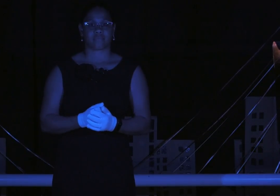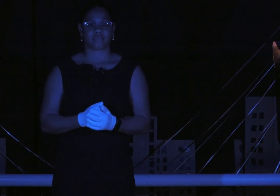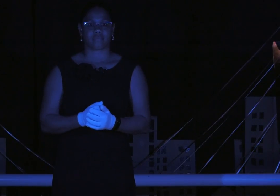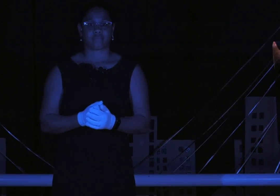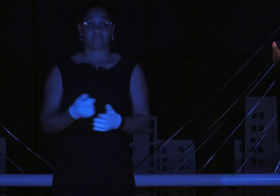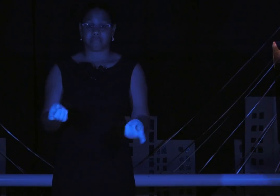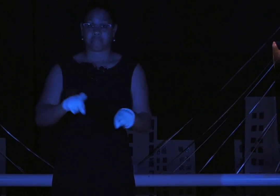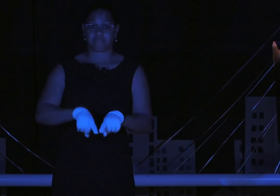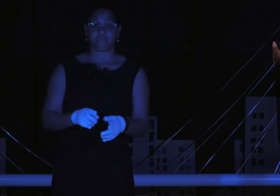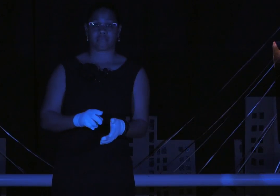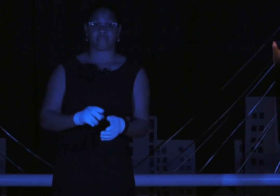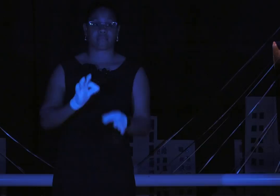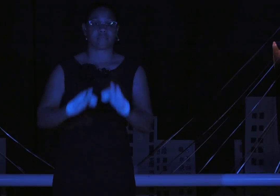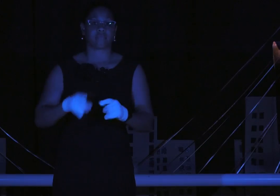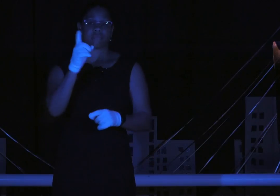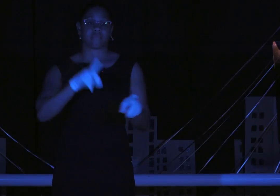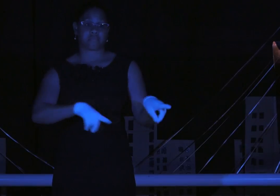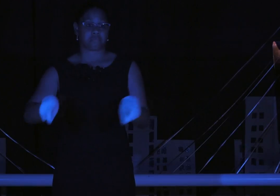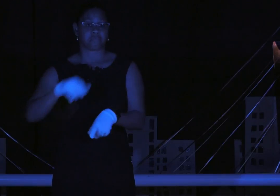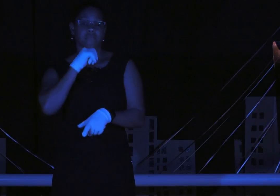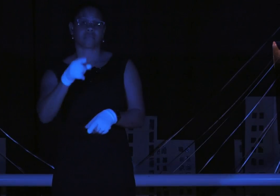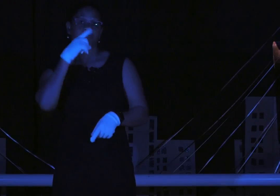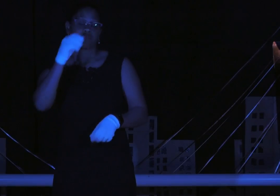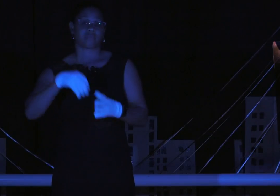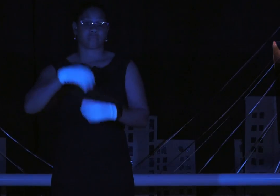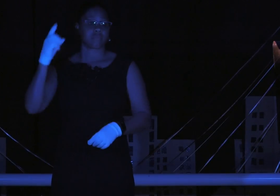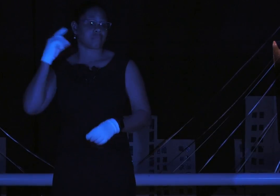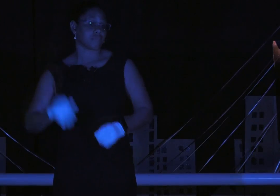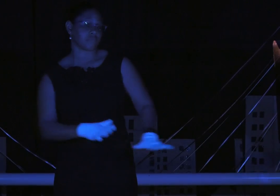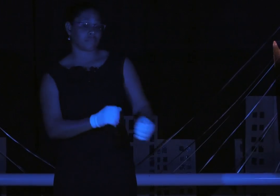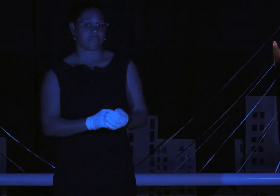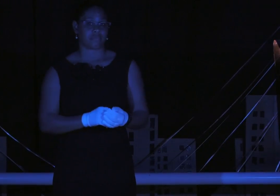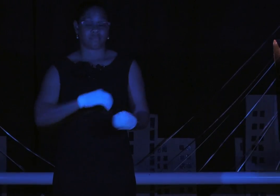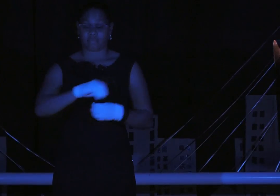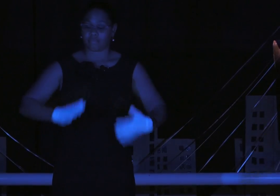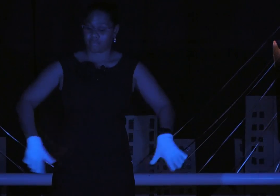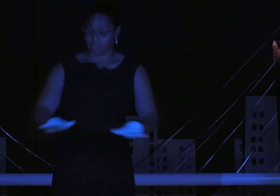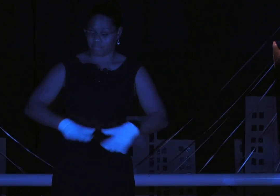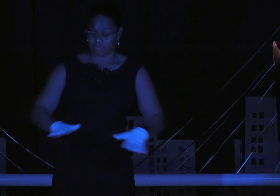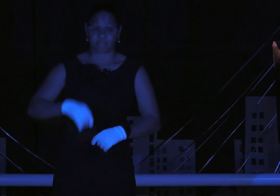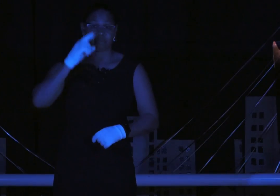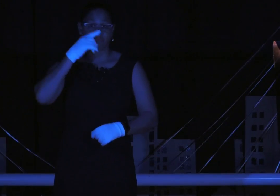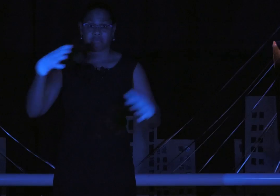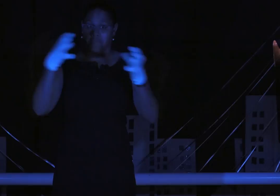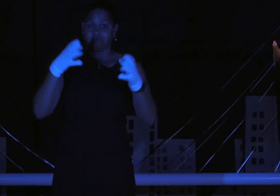Even if we don't speak out loud, our action says a lot. Eye